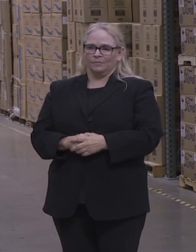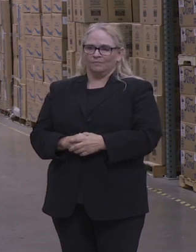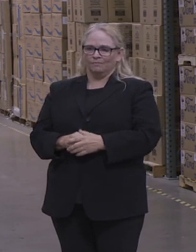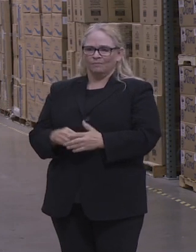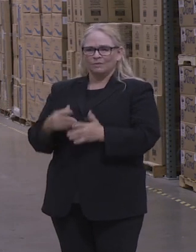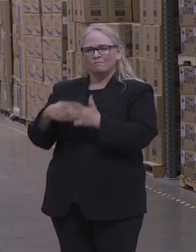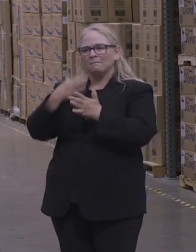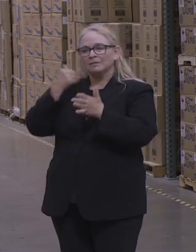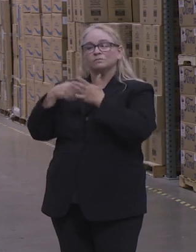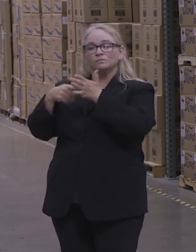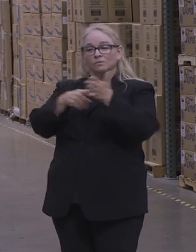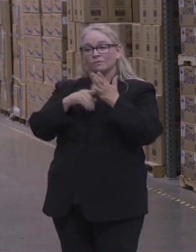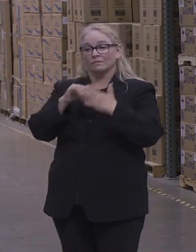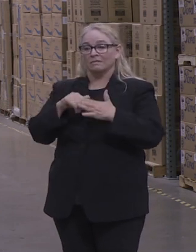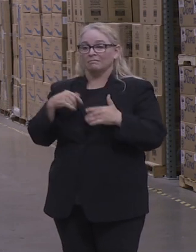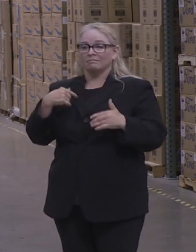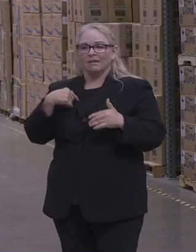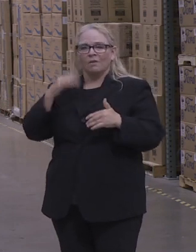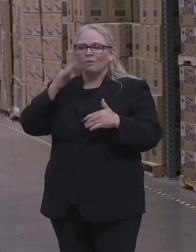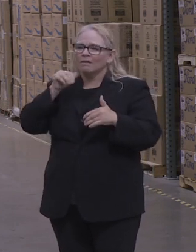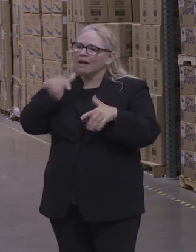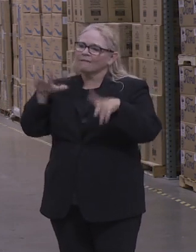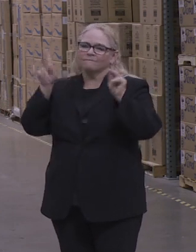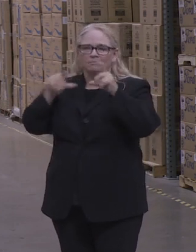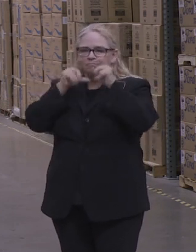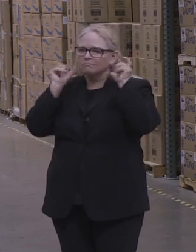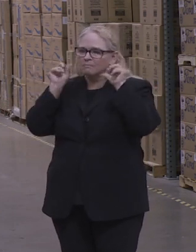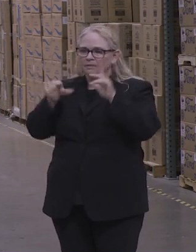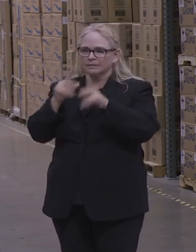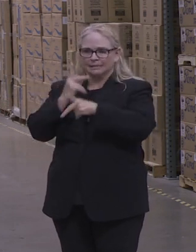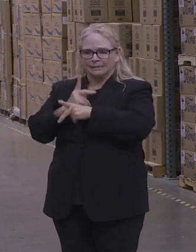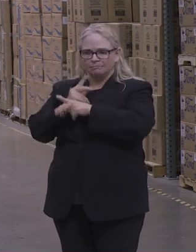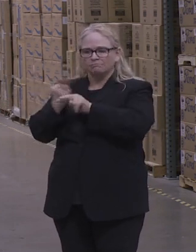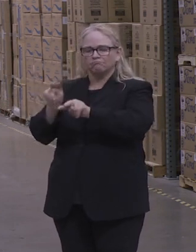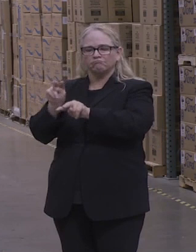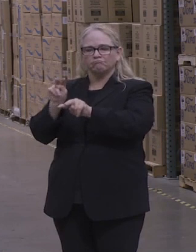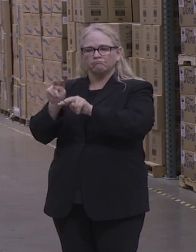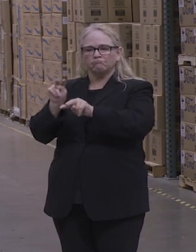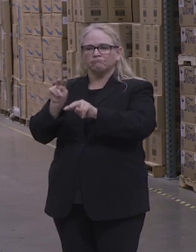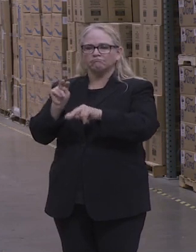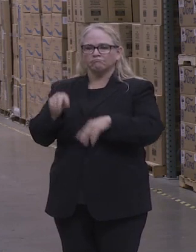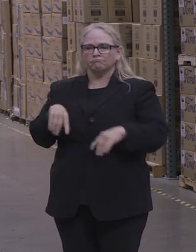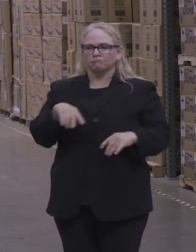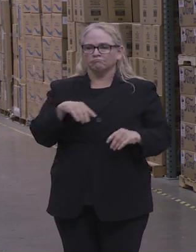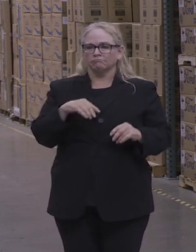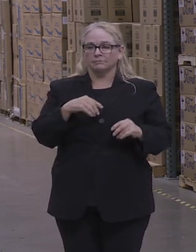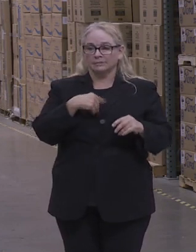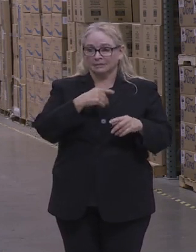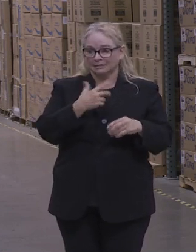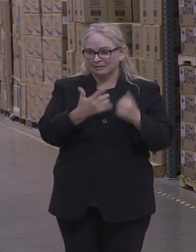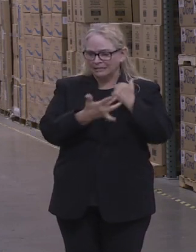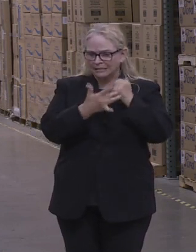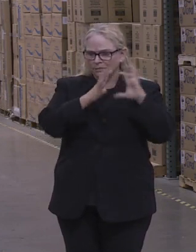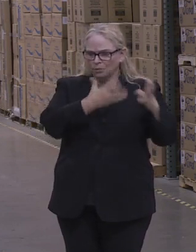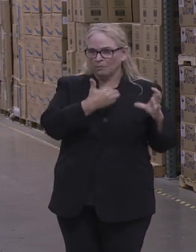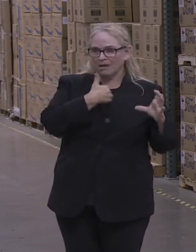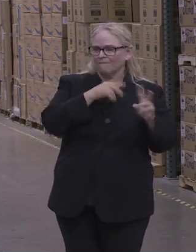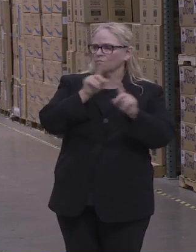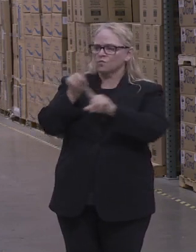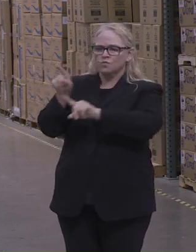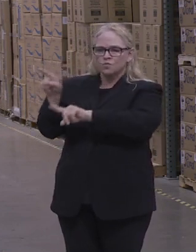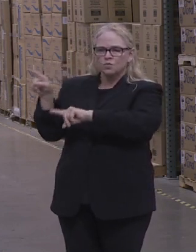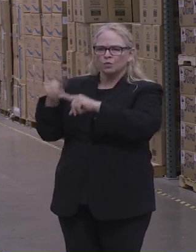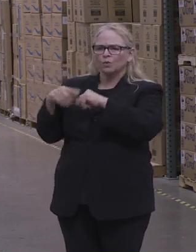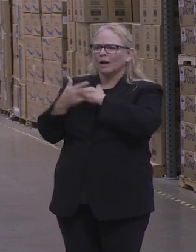going to let off on our day-to-day monitoring, county by county, our technical assistance, San Joaquin County, San Bernardino County, Kings